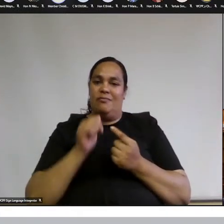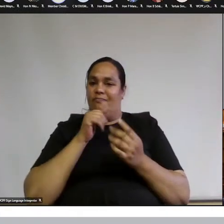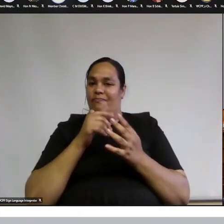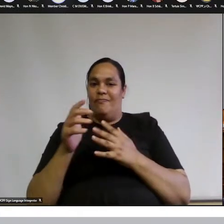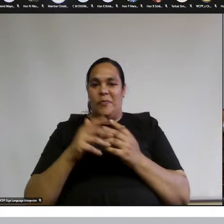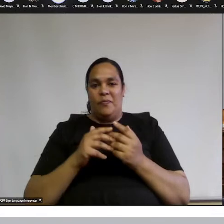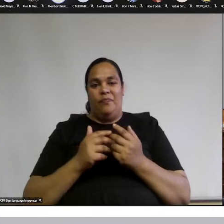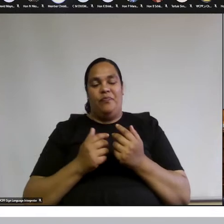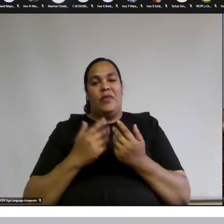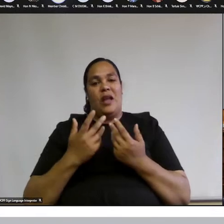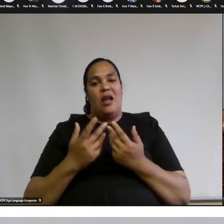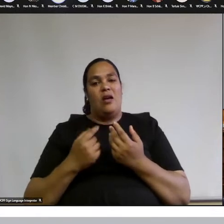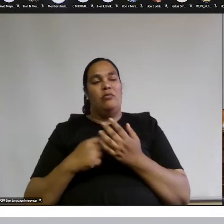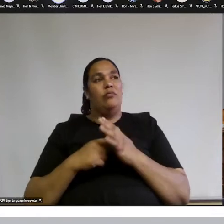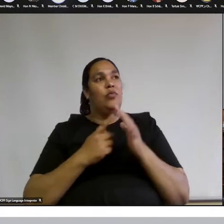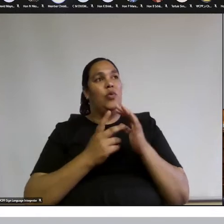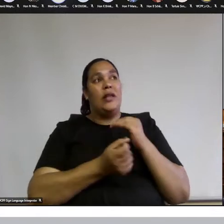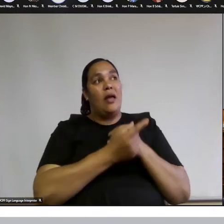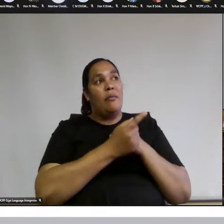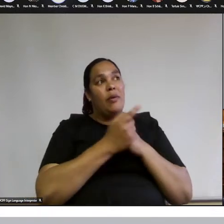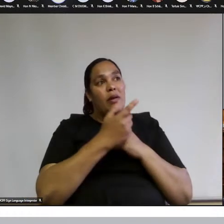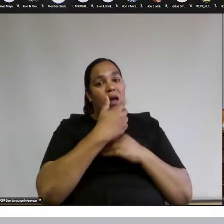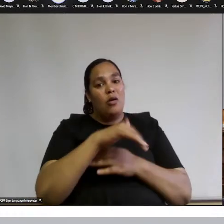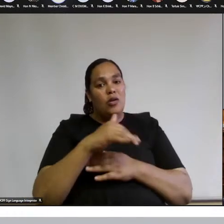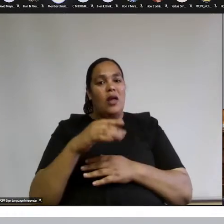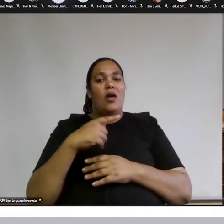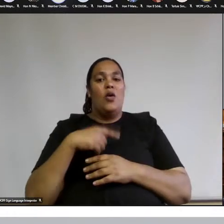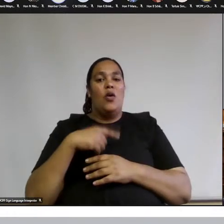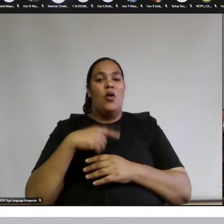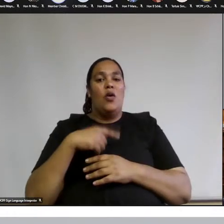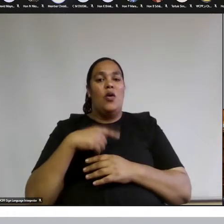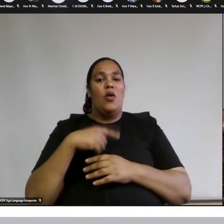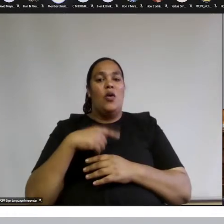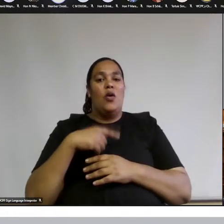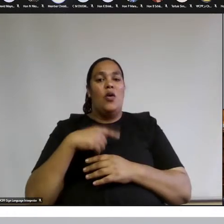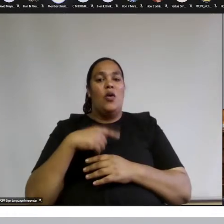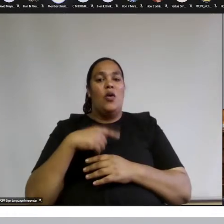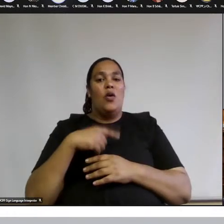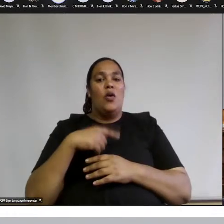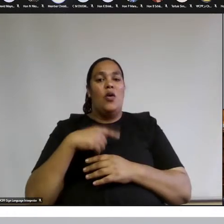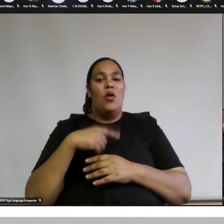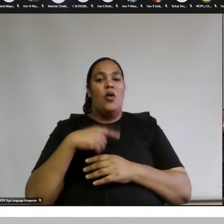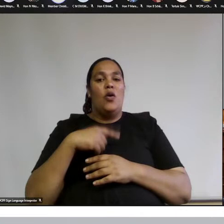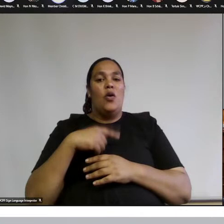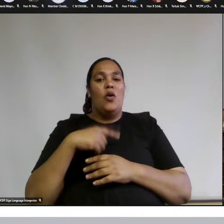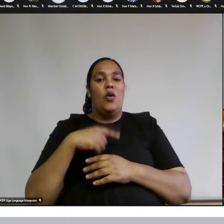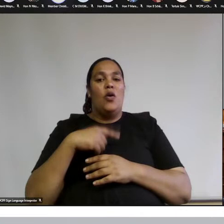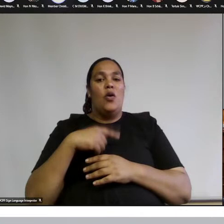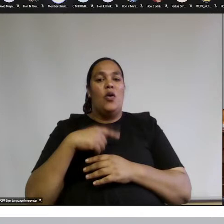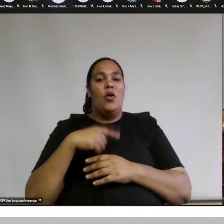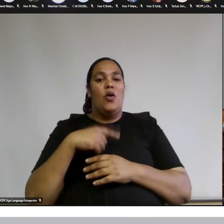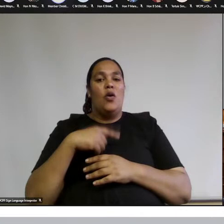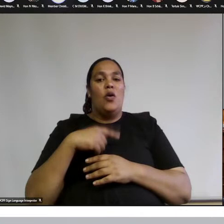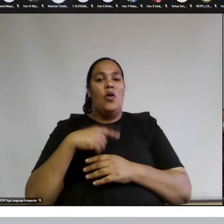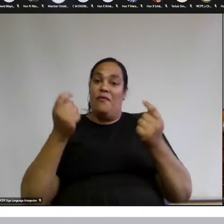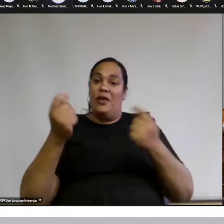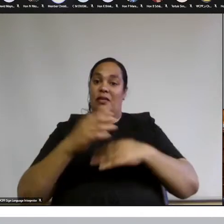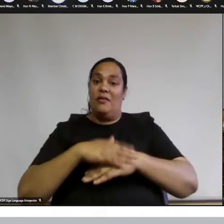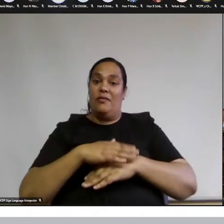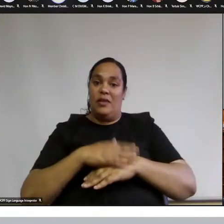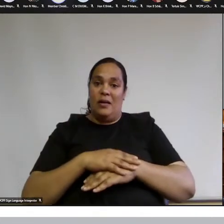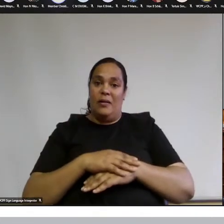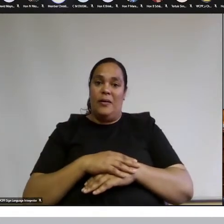the prevailing conditions, we have been spared by Almighty God to see the end of this year. May the festive